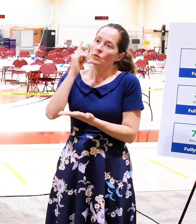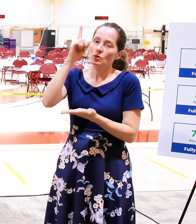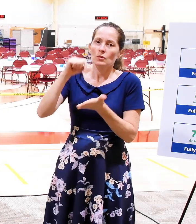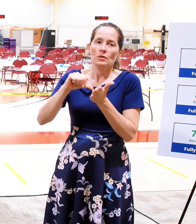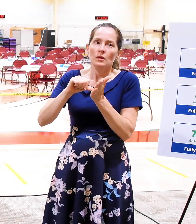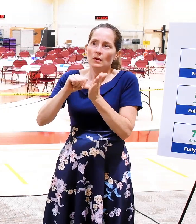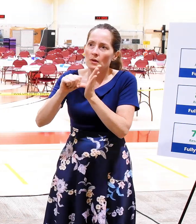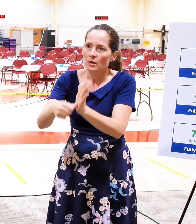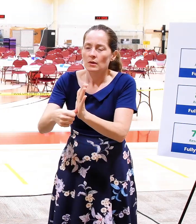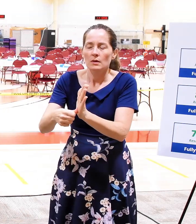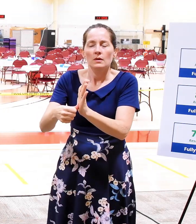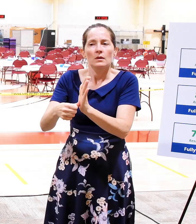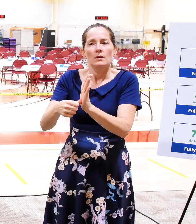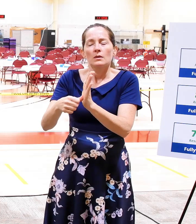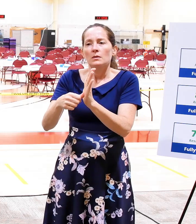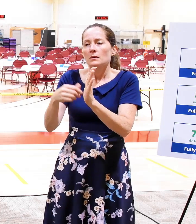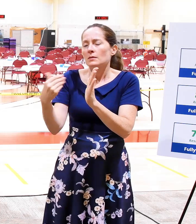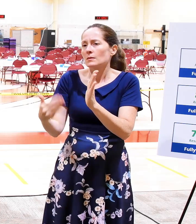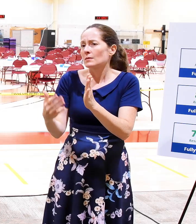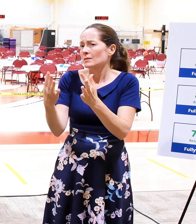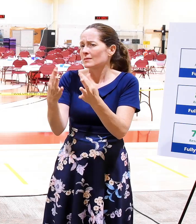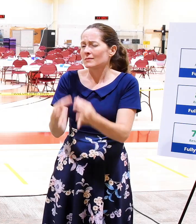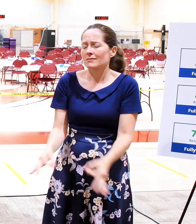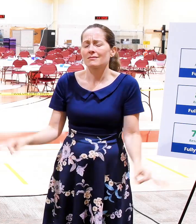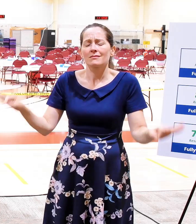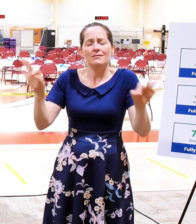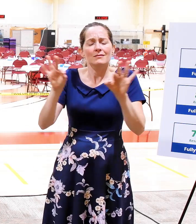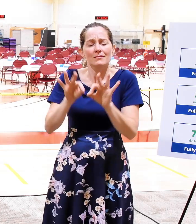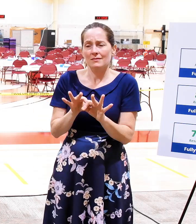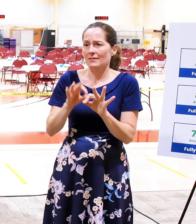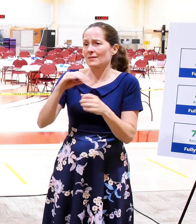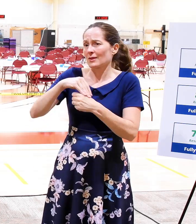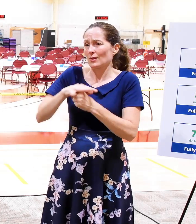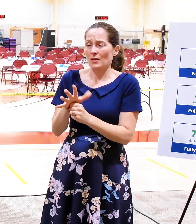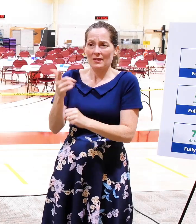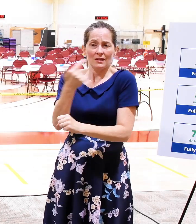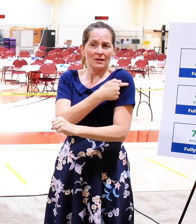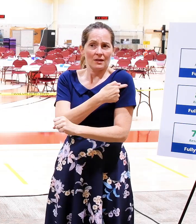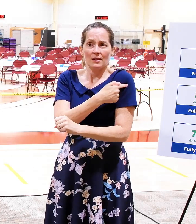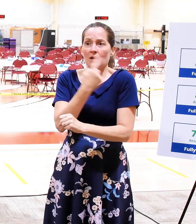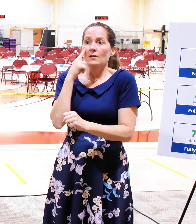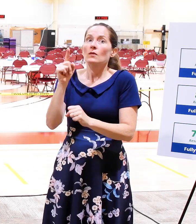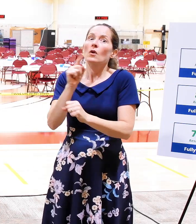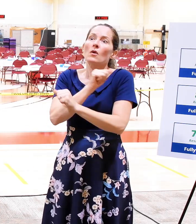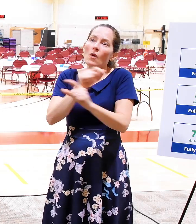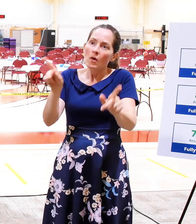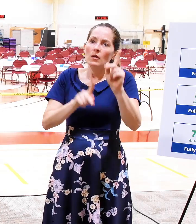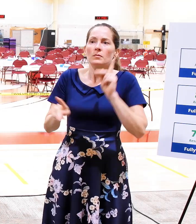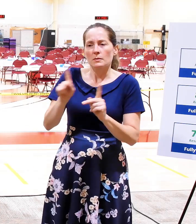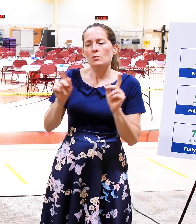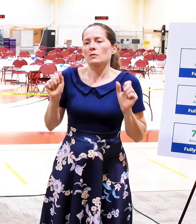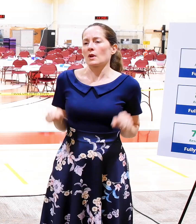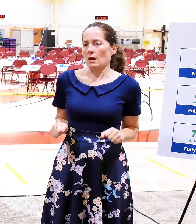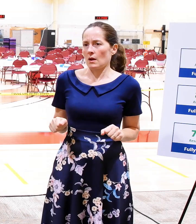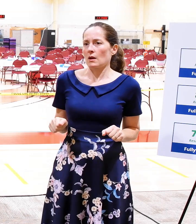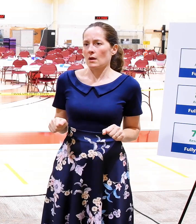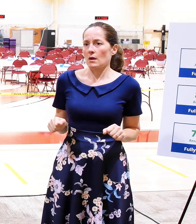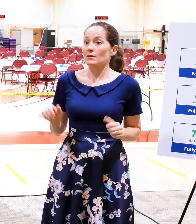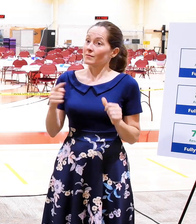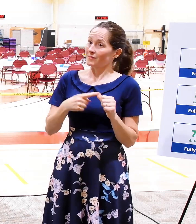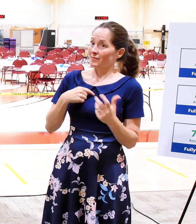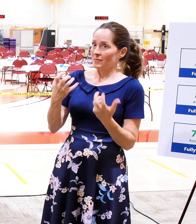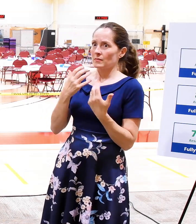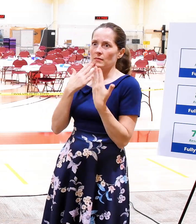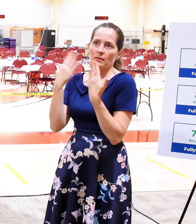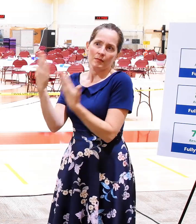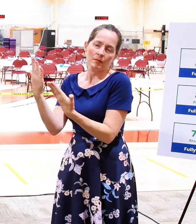nature of the COVID-19 vaccine for all eligible residents. First of all, I want to thank our ongoing partnership with our